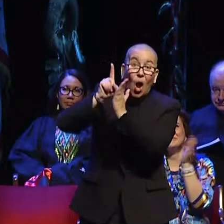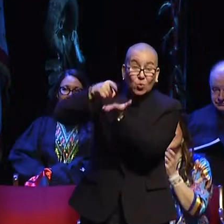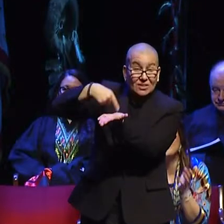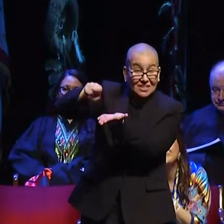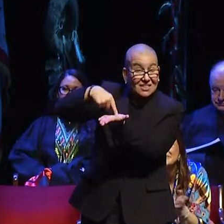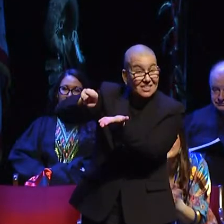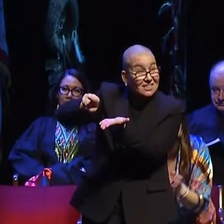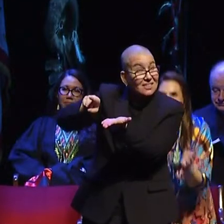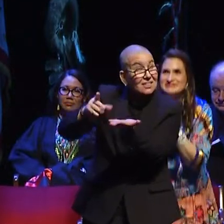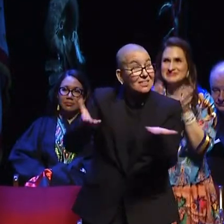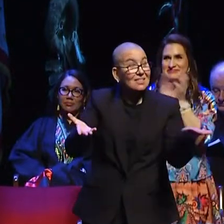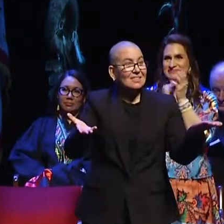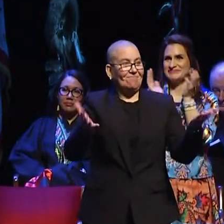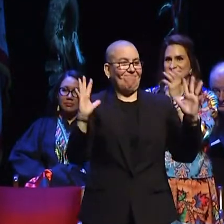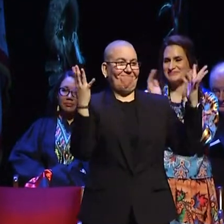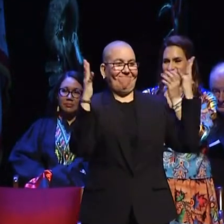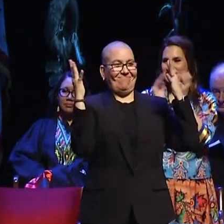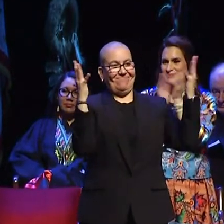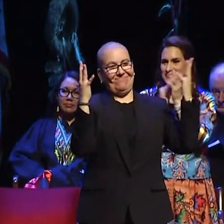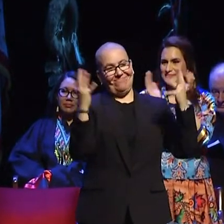on.